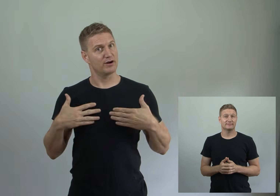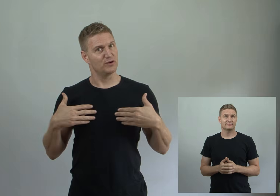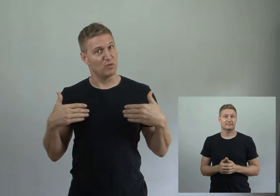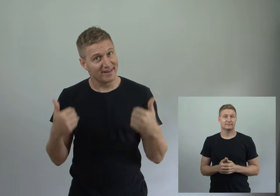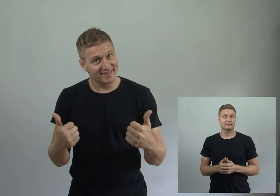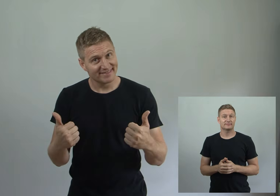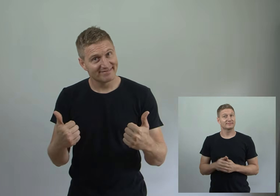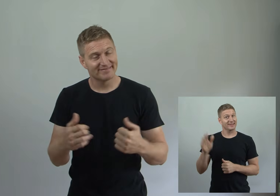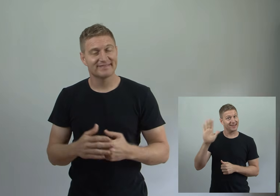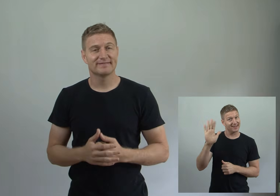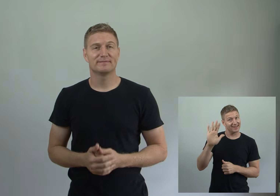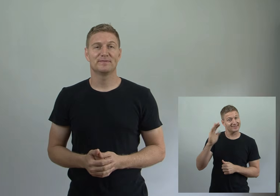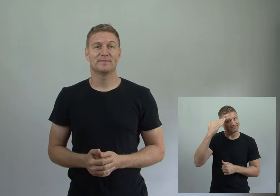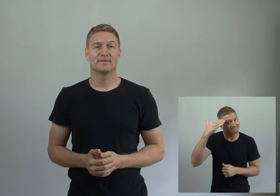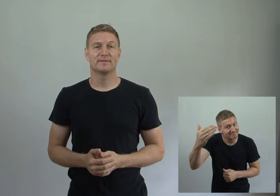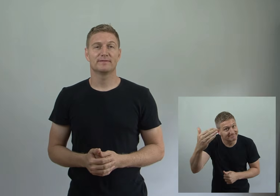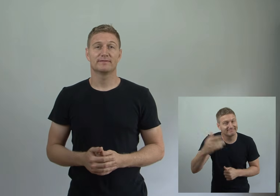are you well,